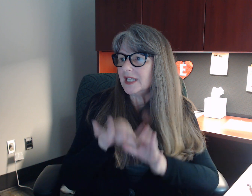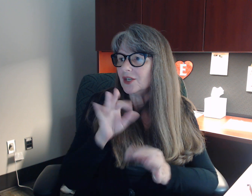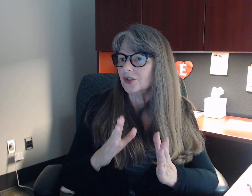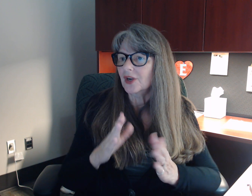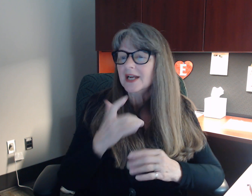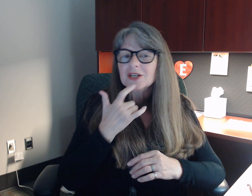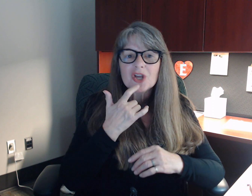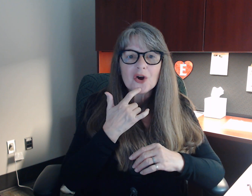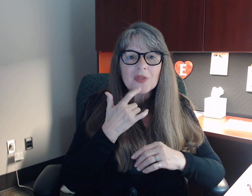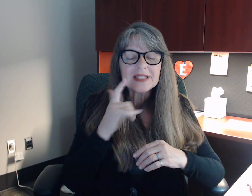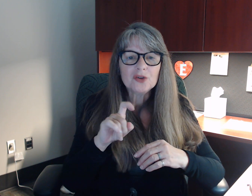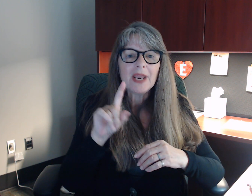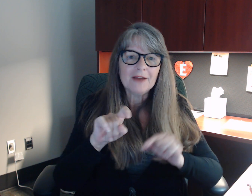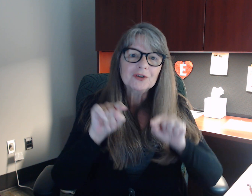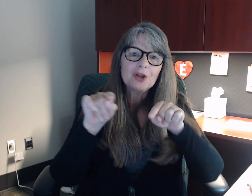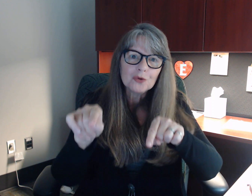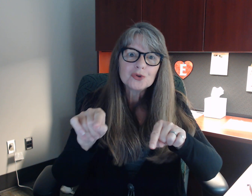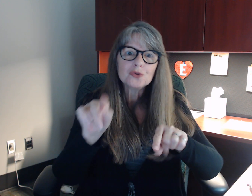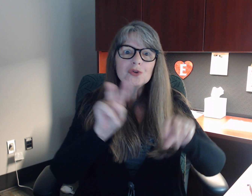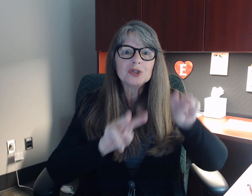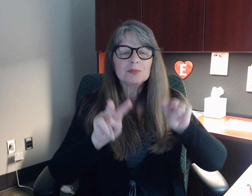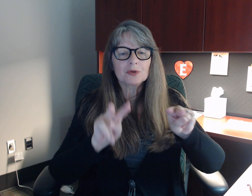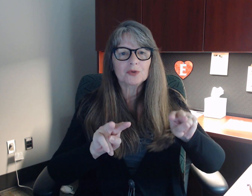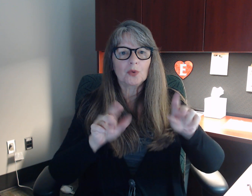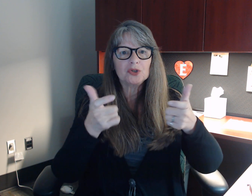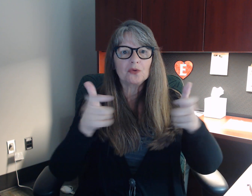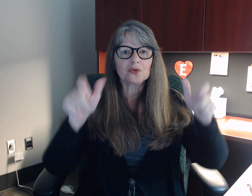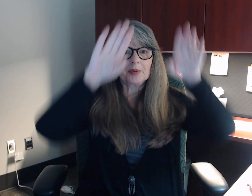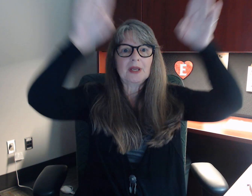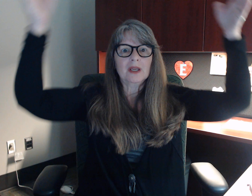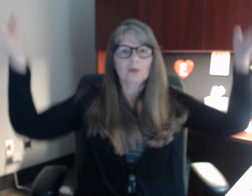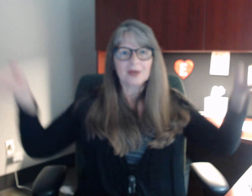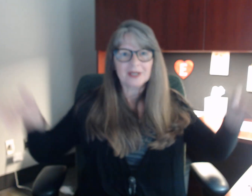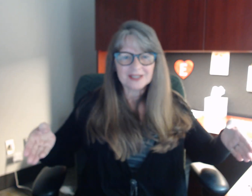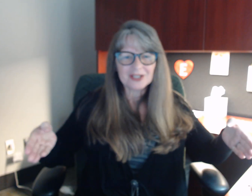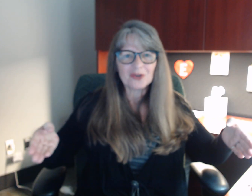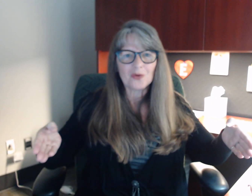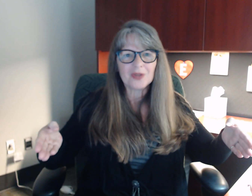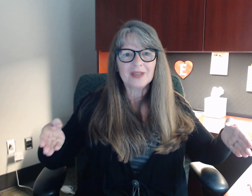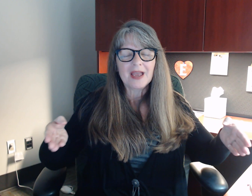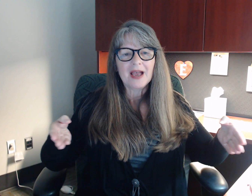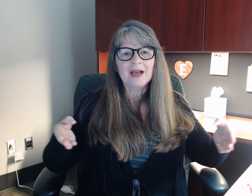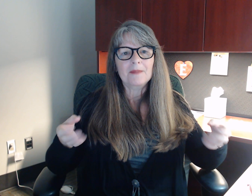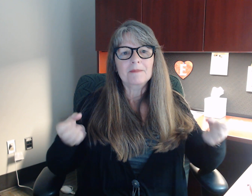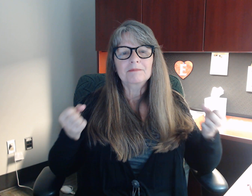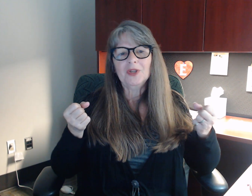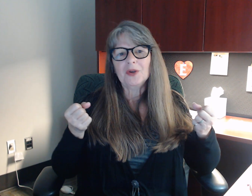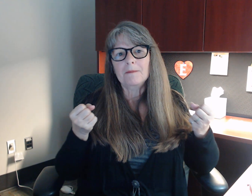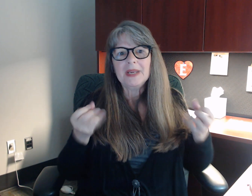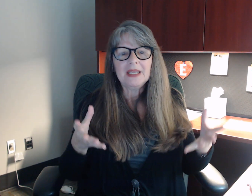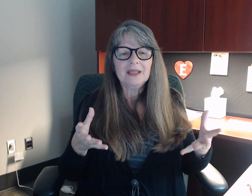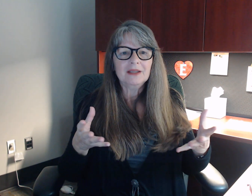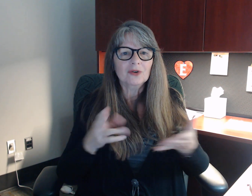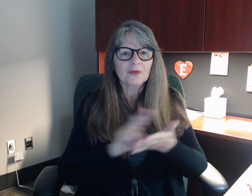detector. So they said you have to go to these observatories, those big ones, that, many